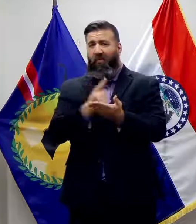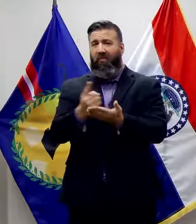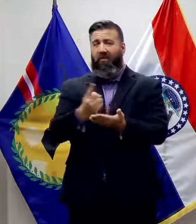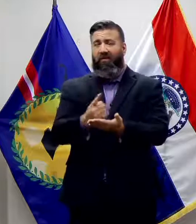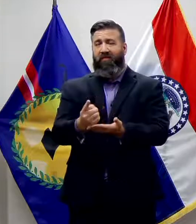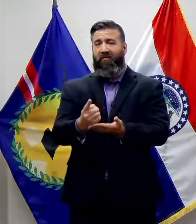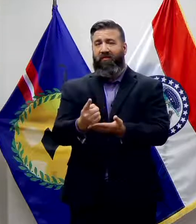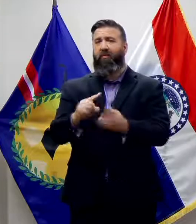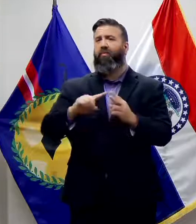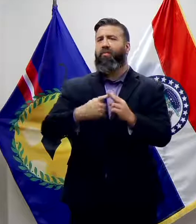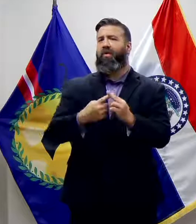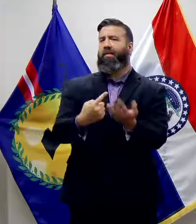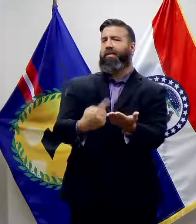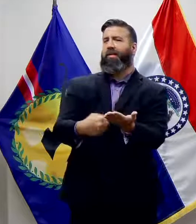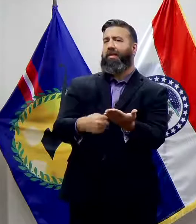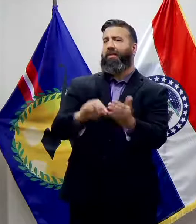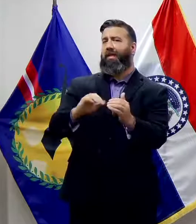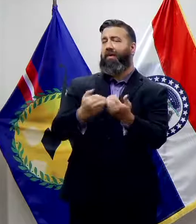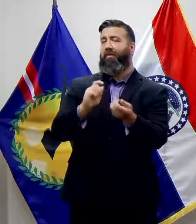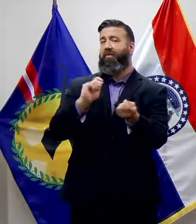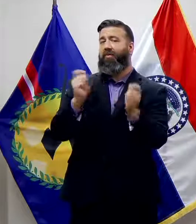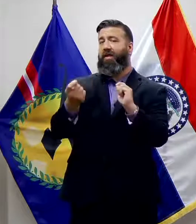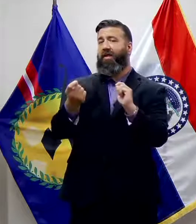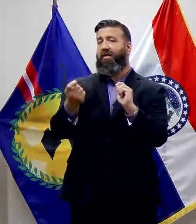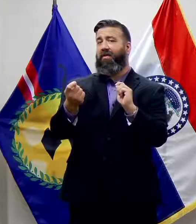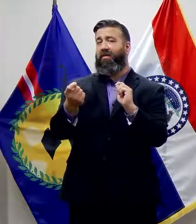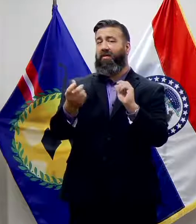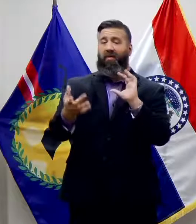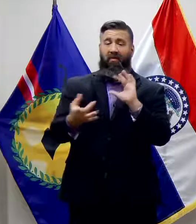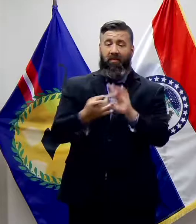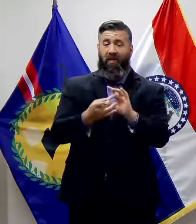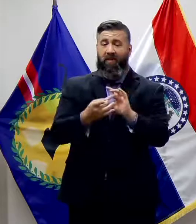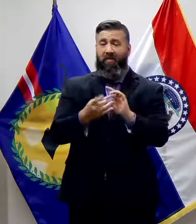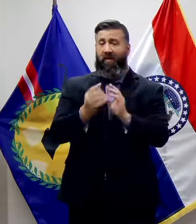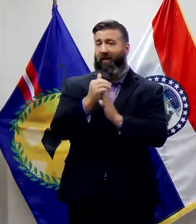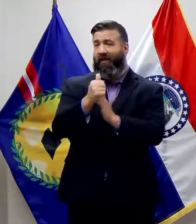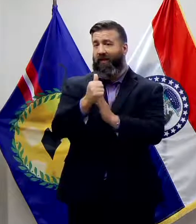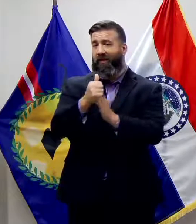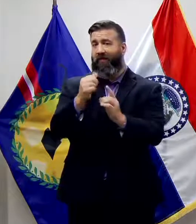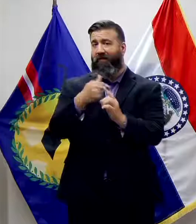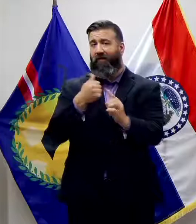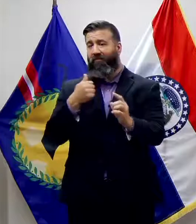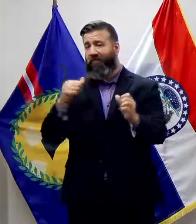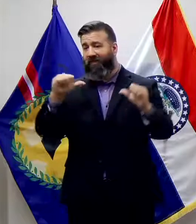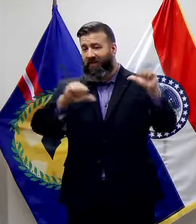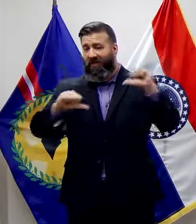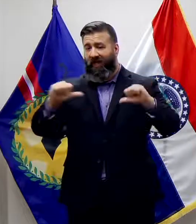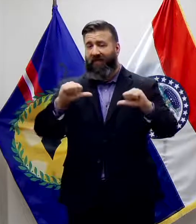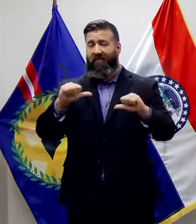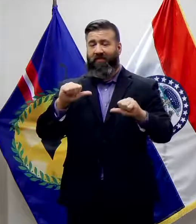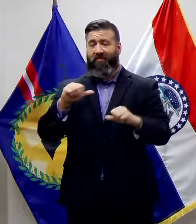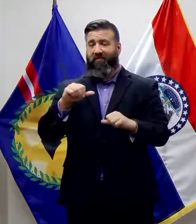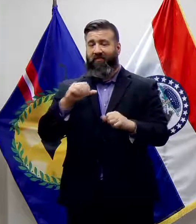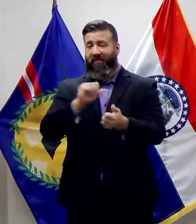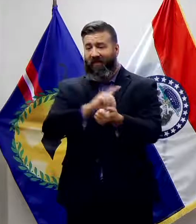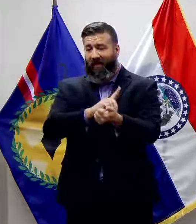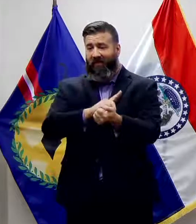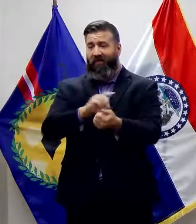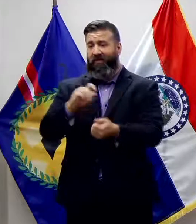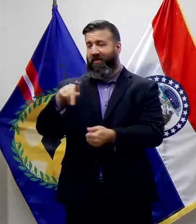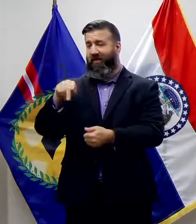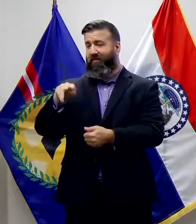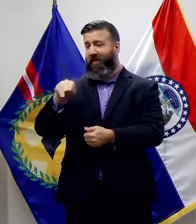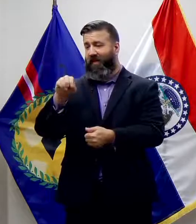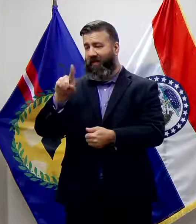talk about how that might change based on guidance from our public health experts and the pandemic task force. Those health experts